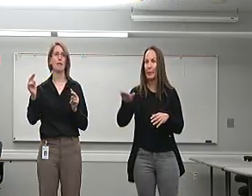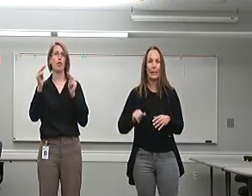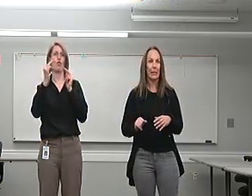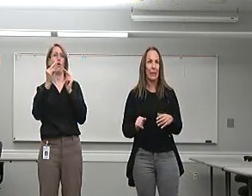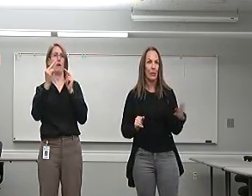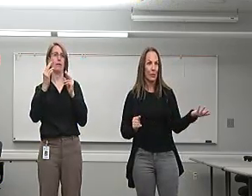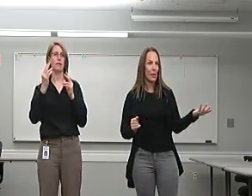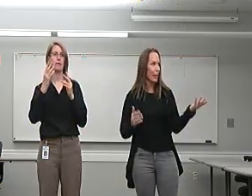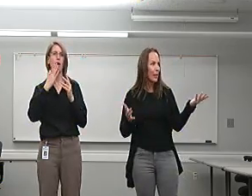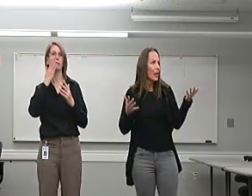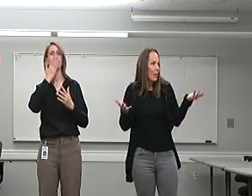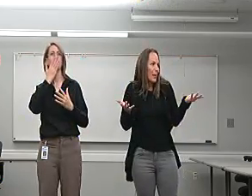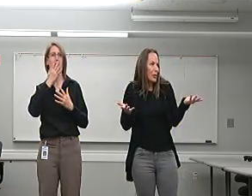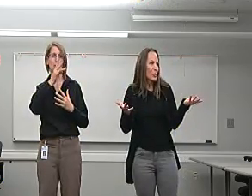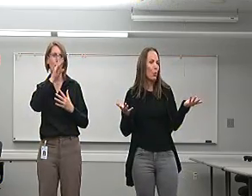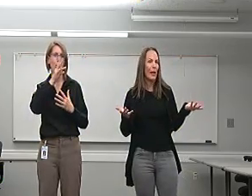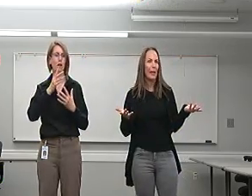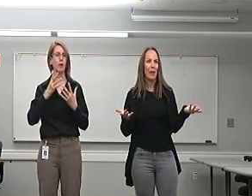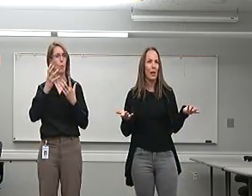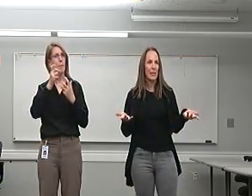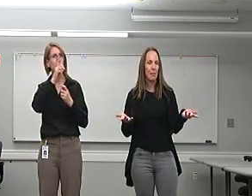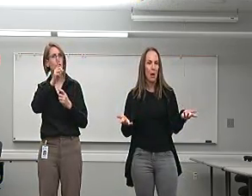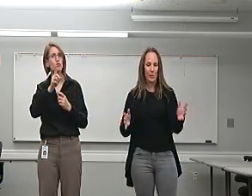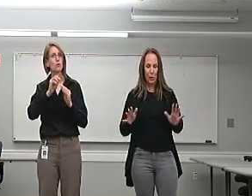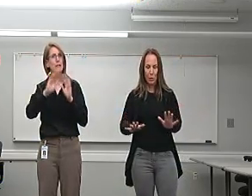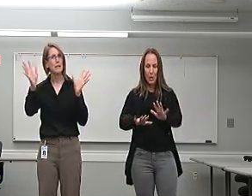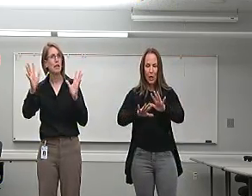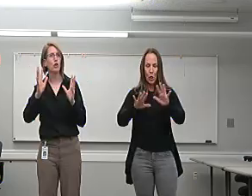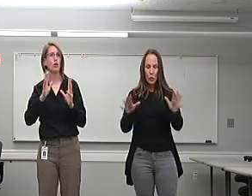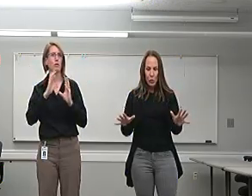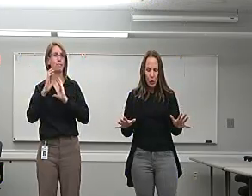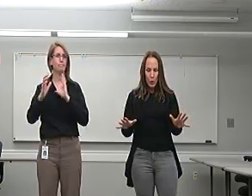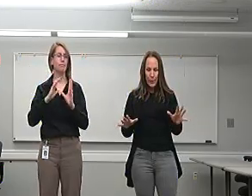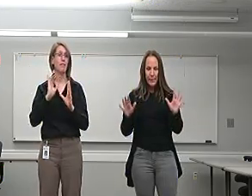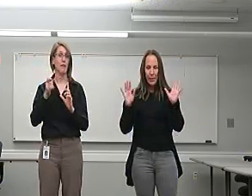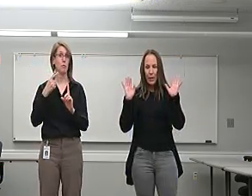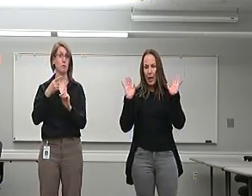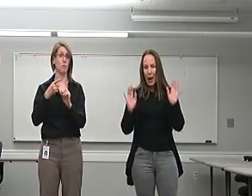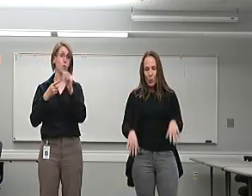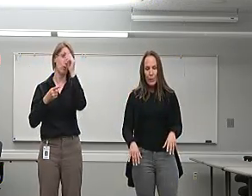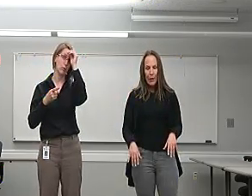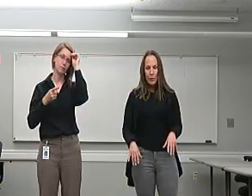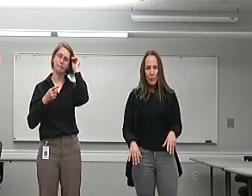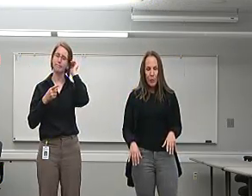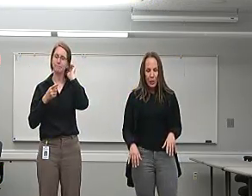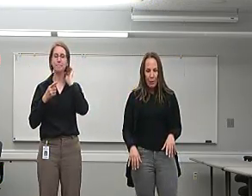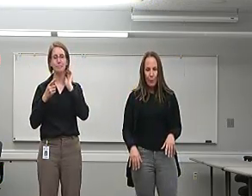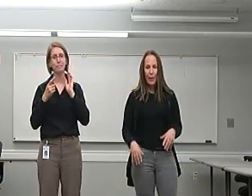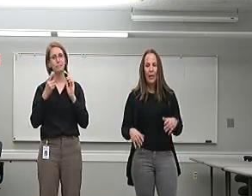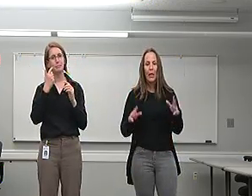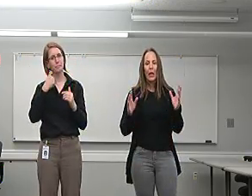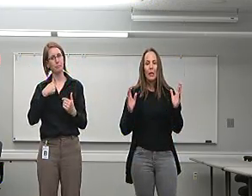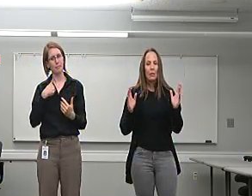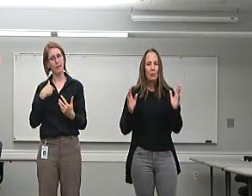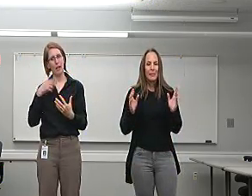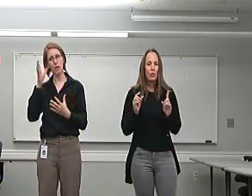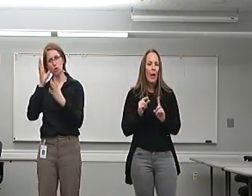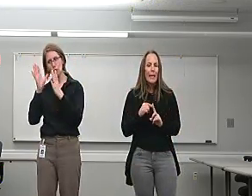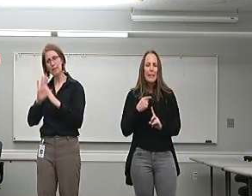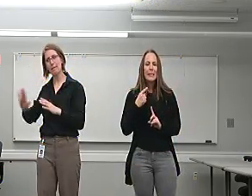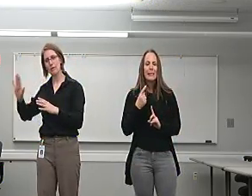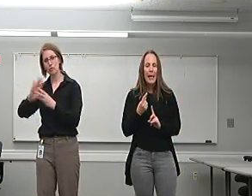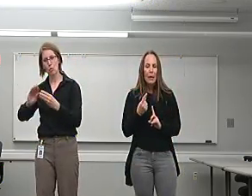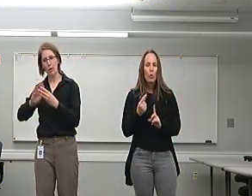Like, that's just what I thought as a mom. So heard the stories, hours and hours of speech therapy, trying to say